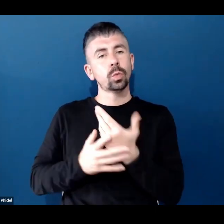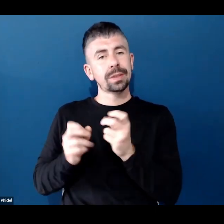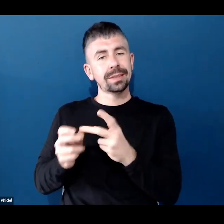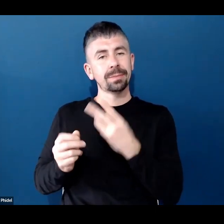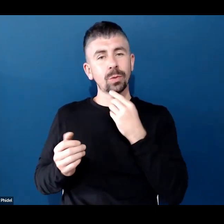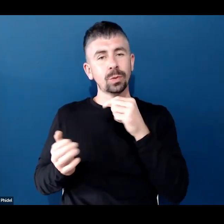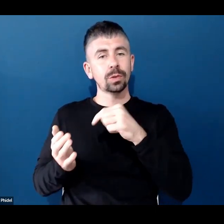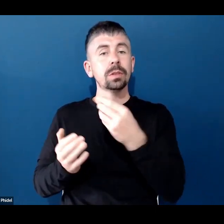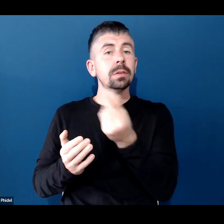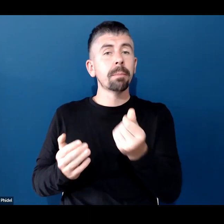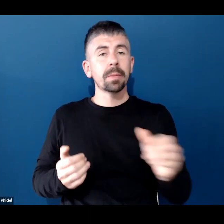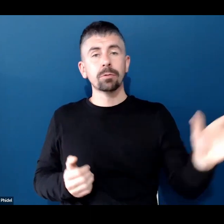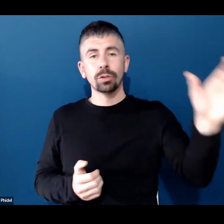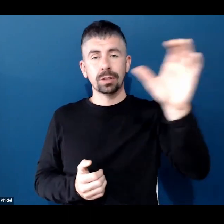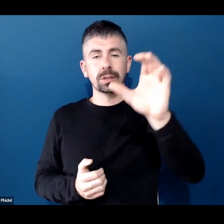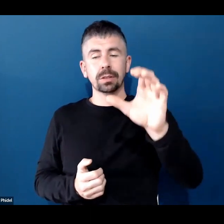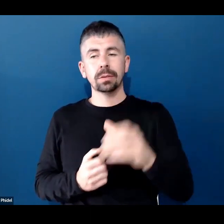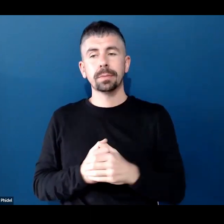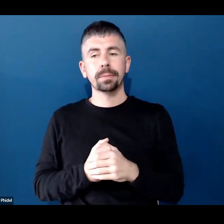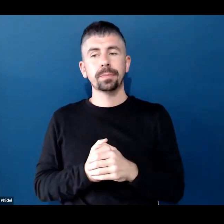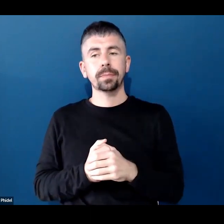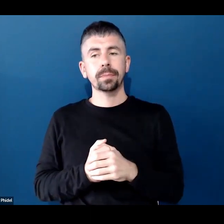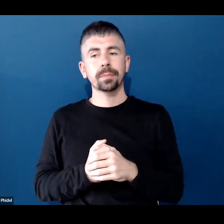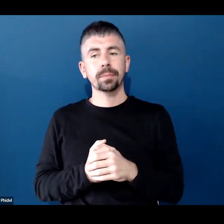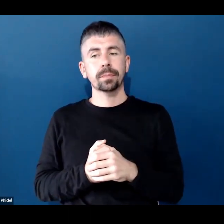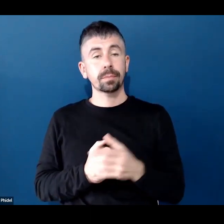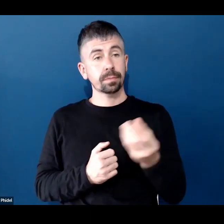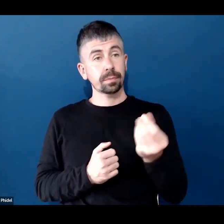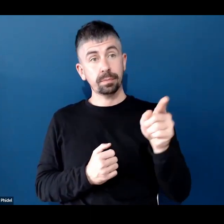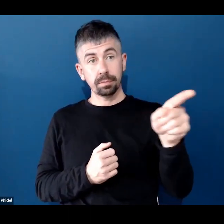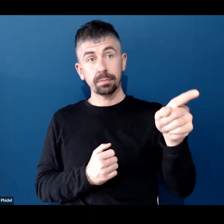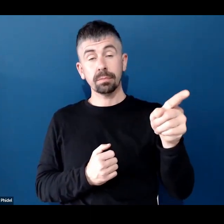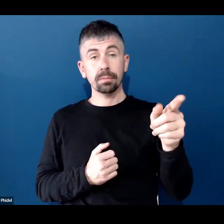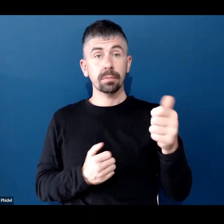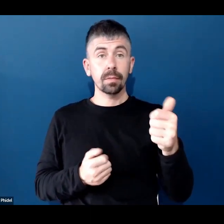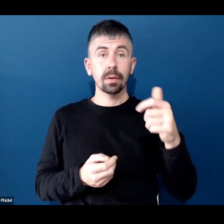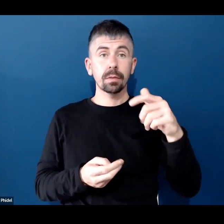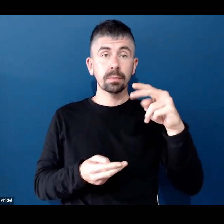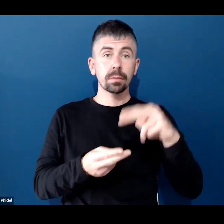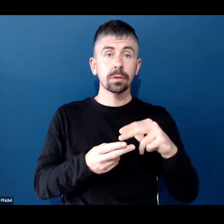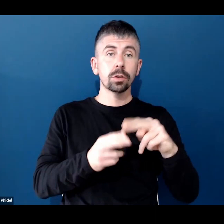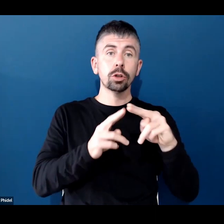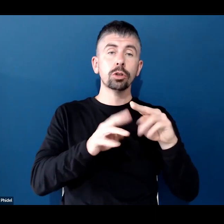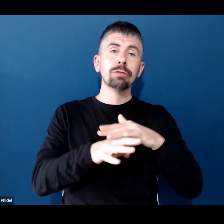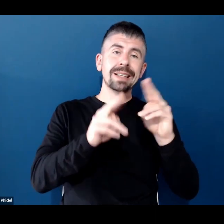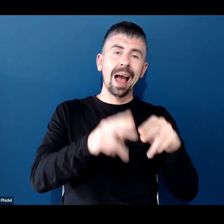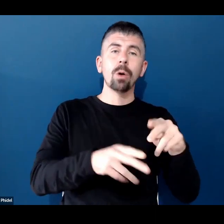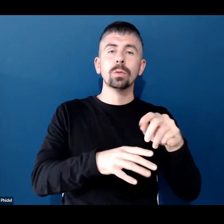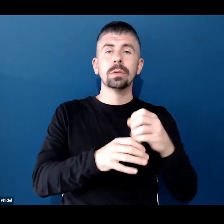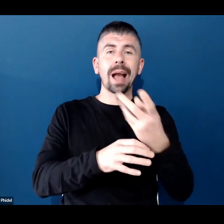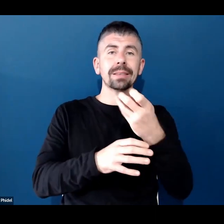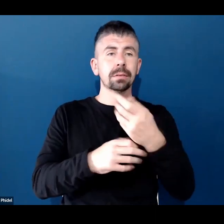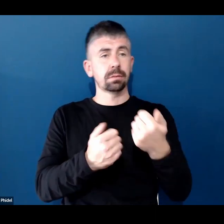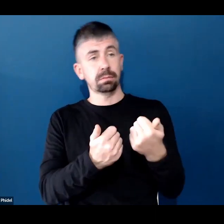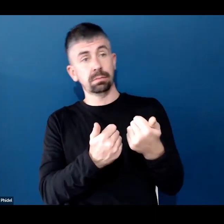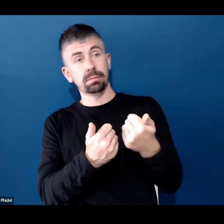some countries, and I'll get back to a study as an example, have shown that, greenhouse gases are decreasing. Okay, cool. That's like showing me you've